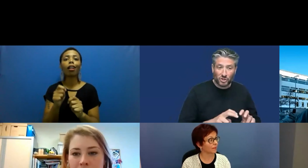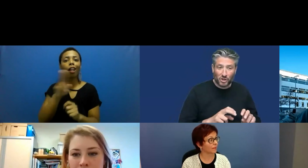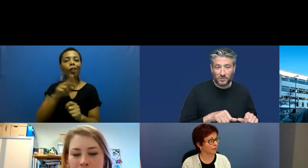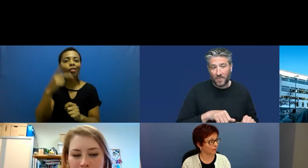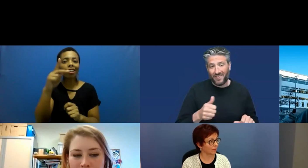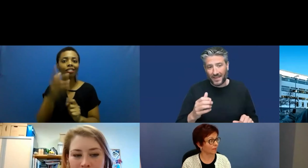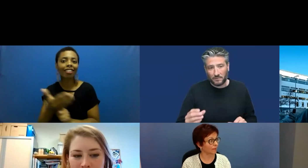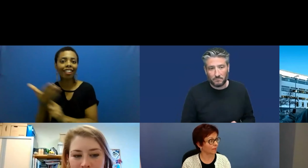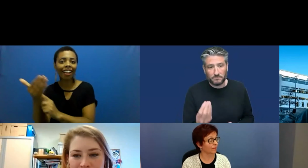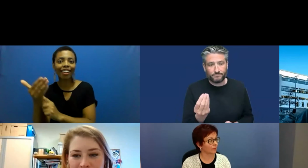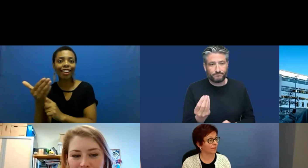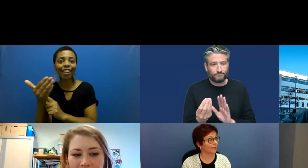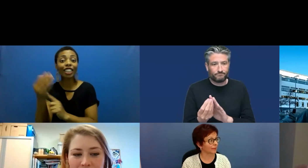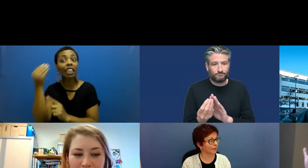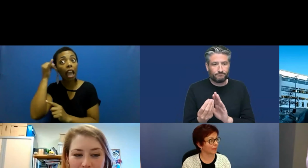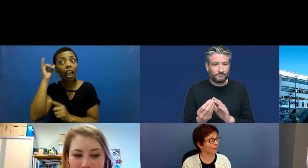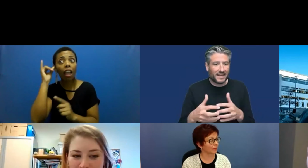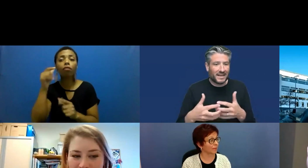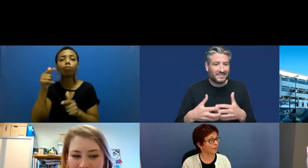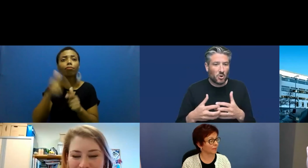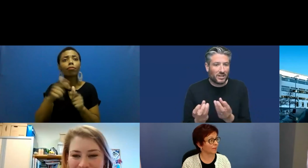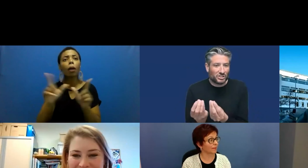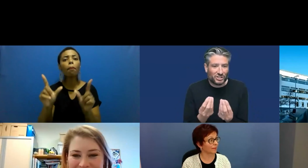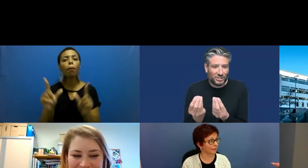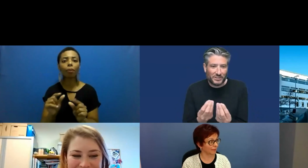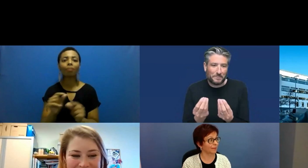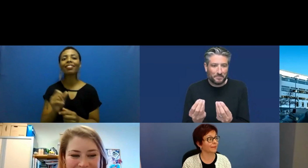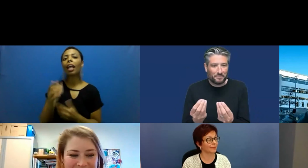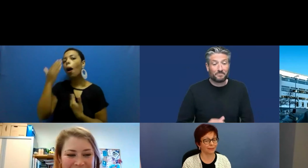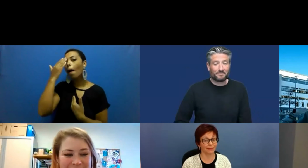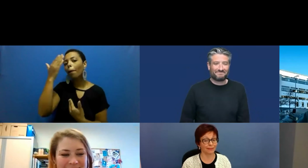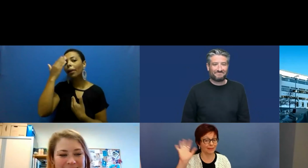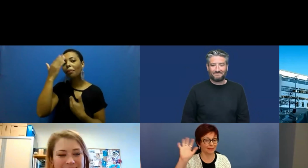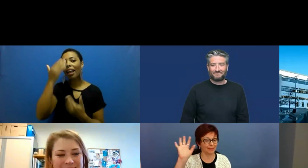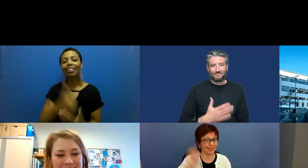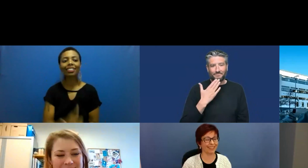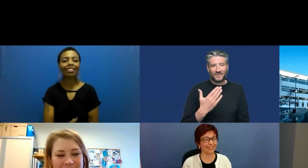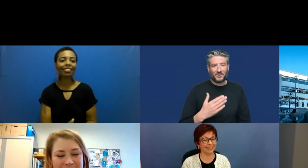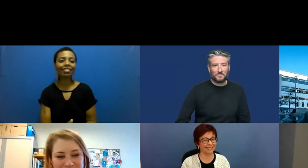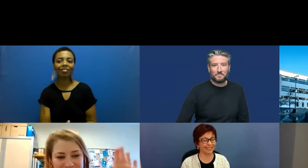So looking forward to those. Thank you very much. Thank you.